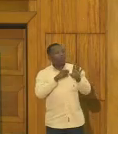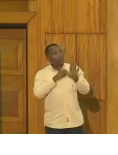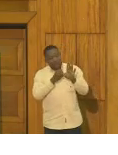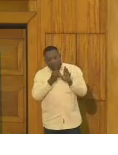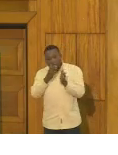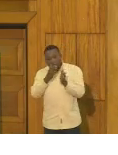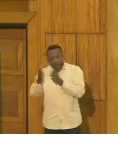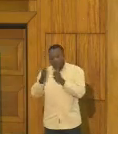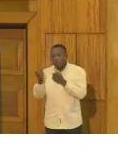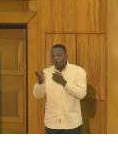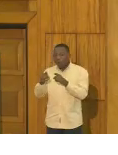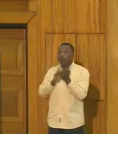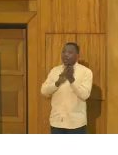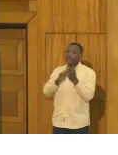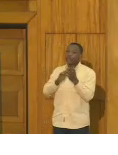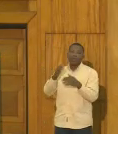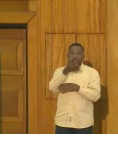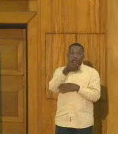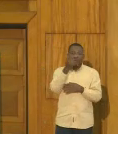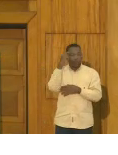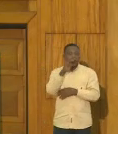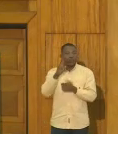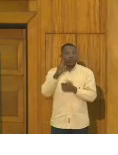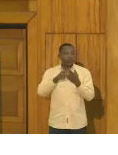vaccine become available.